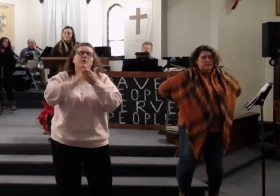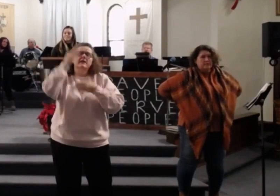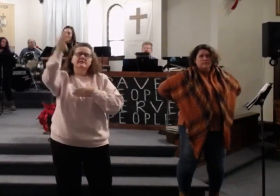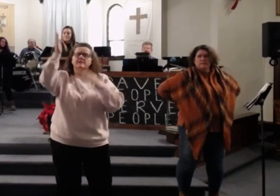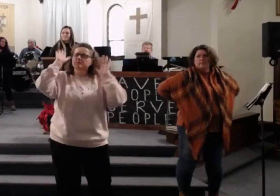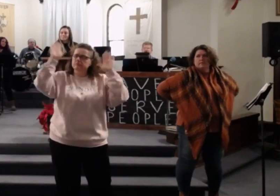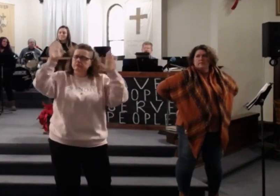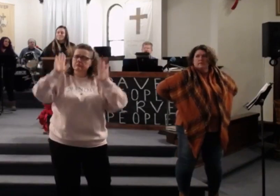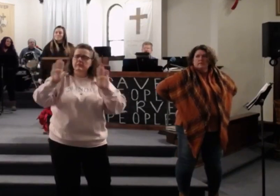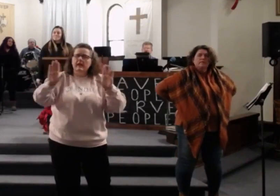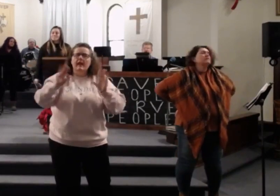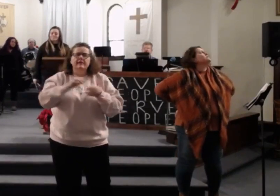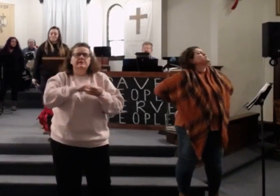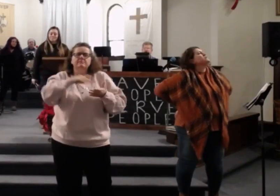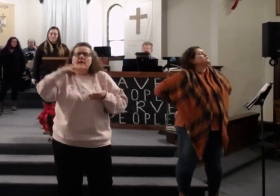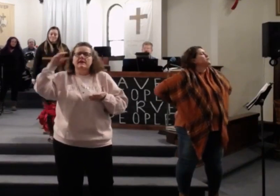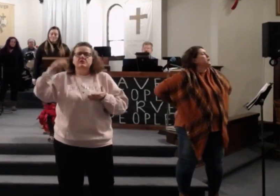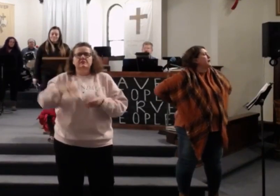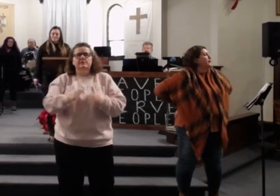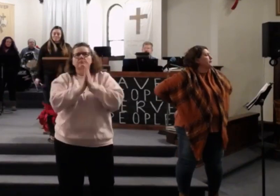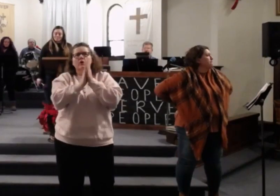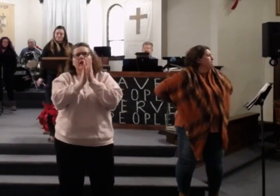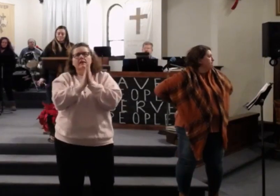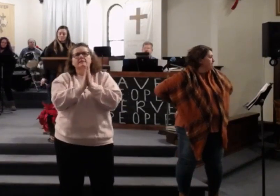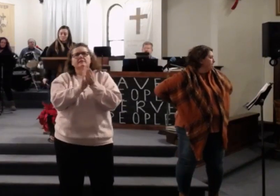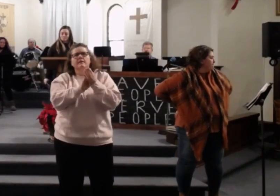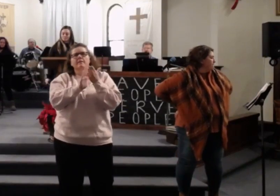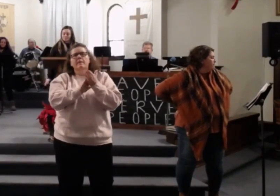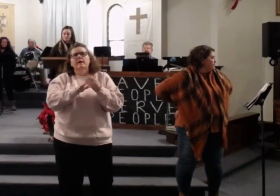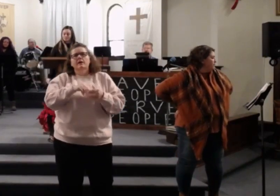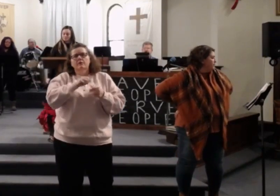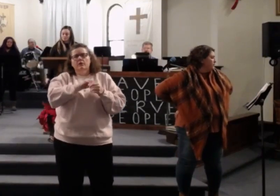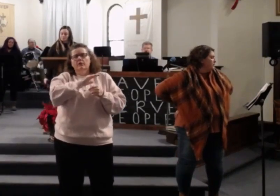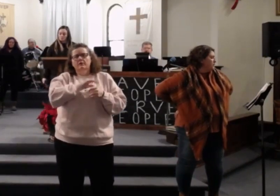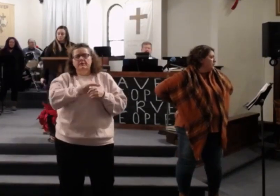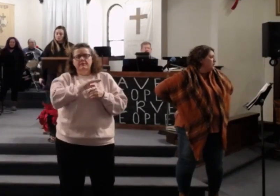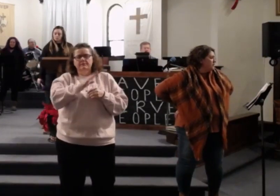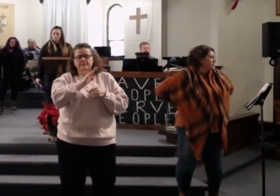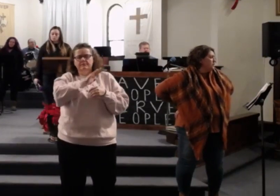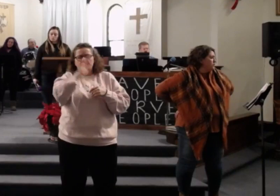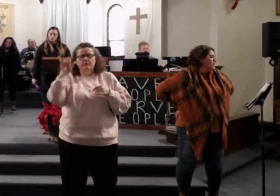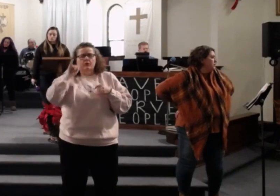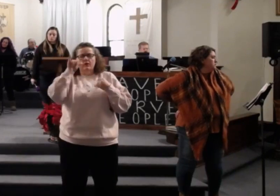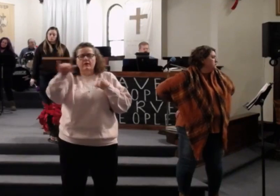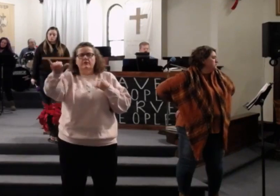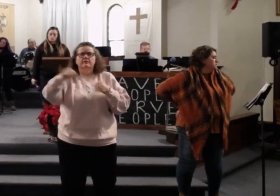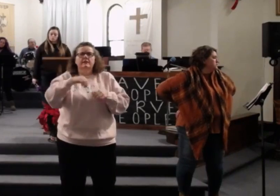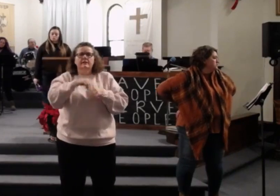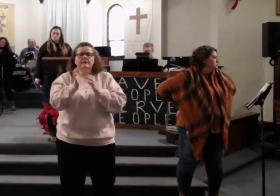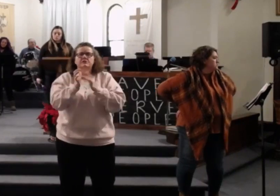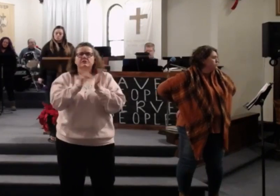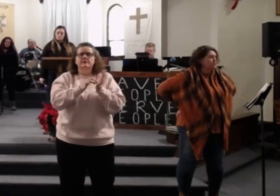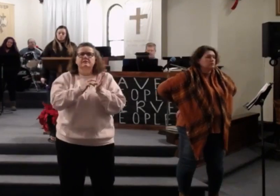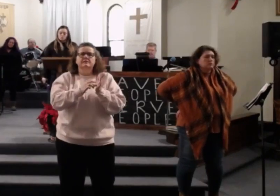awesomeness and his majesty. Praise for endless days. Jesus, our God, reigns.